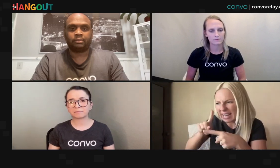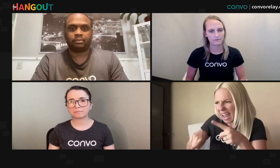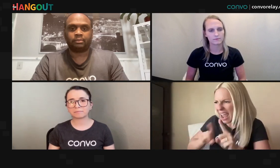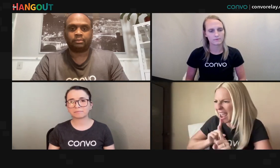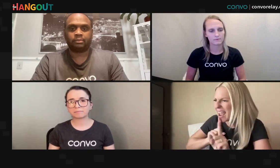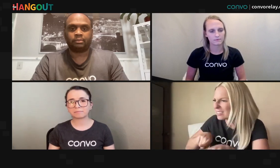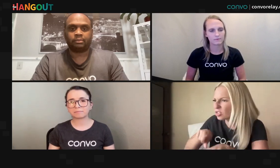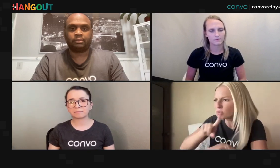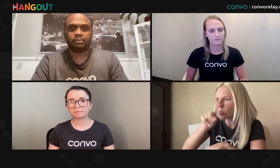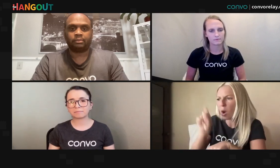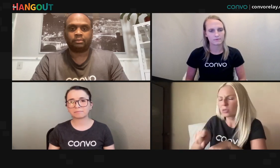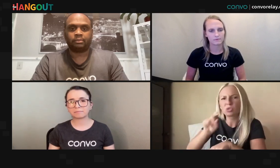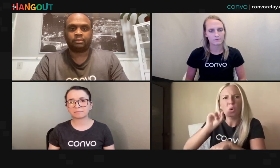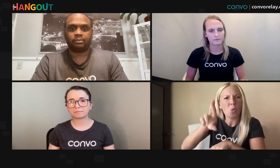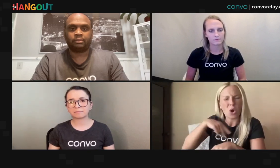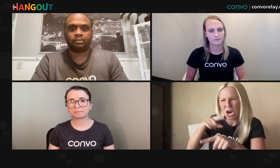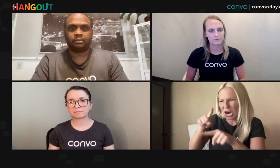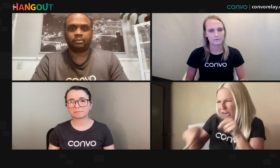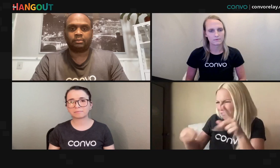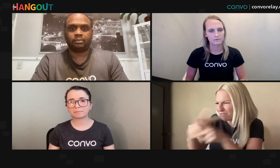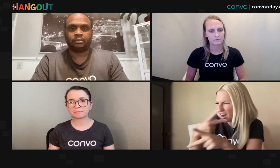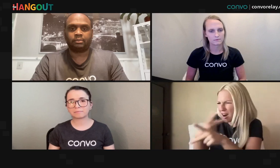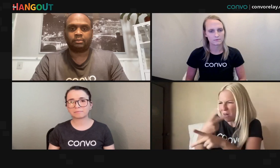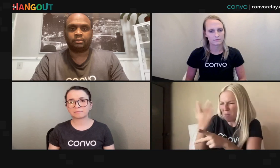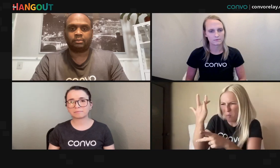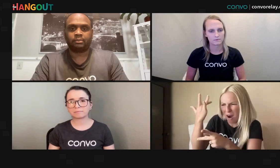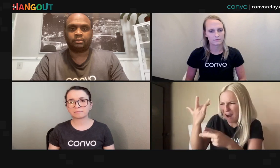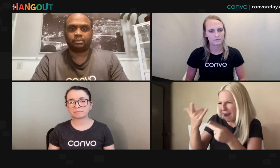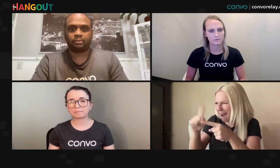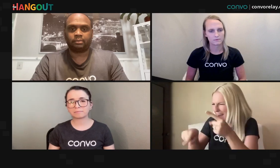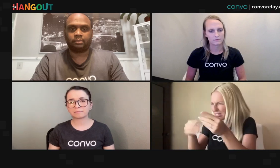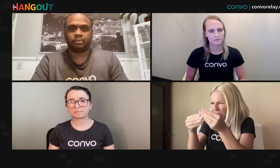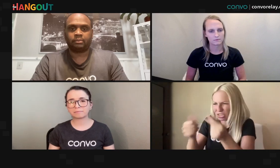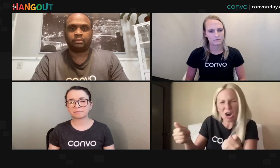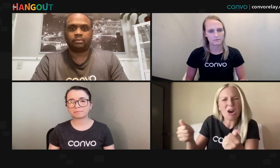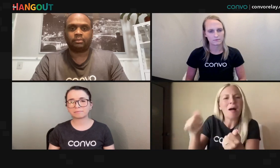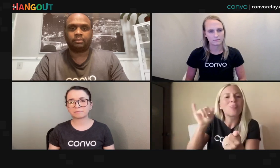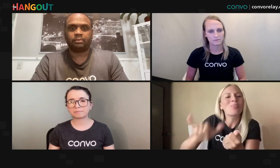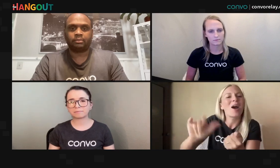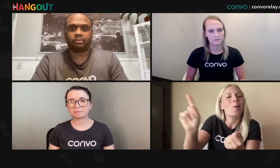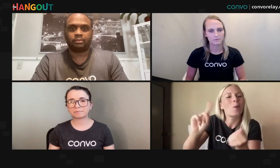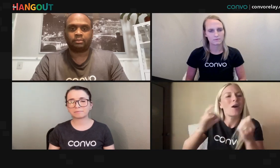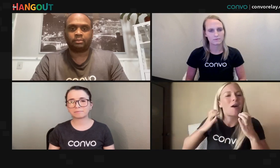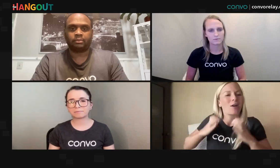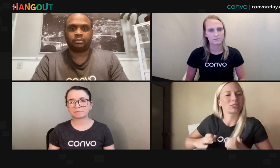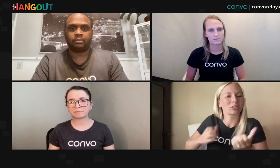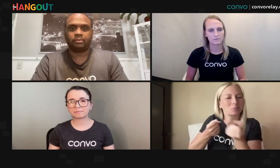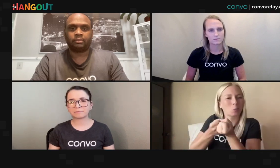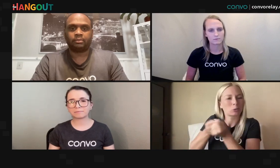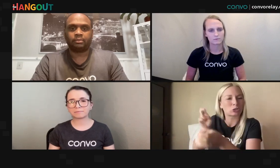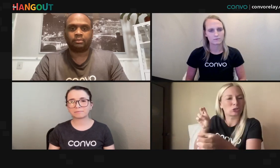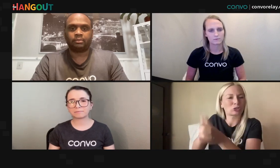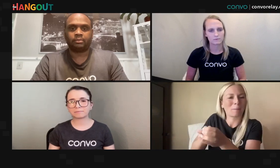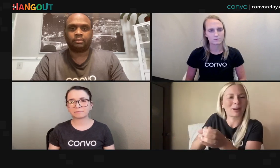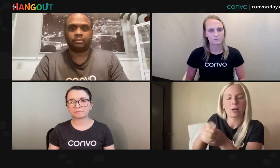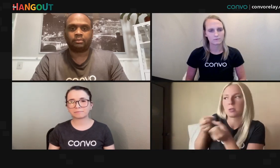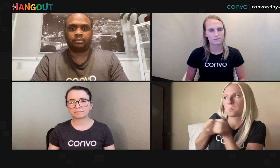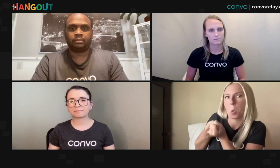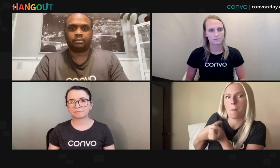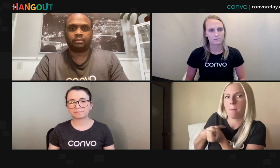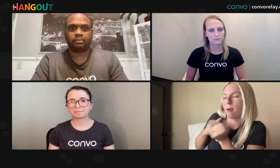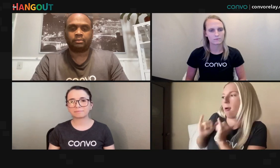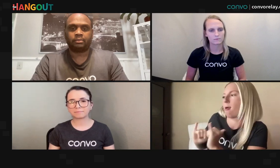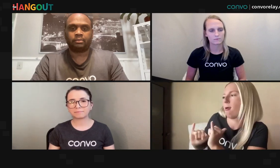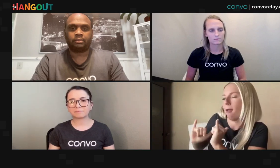way. And if there's something that I can't answer, or if I can't figure it out and I can't solve it, that's where